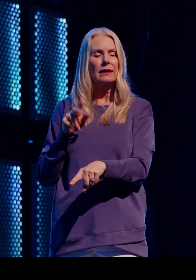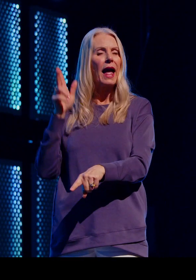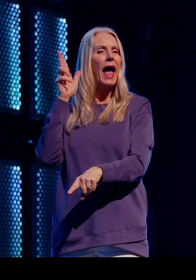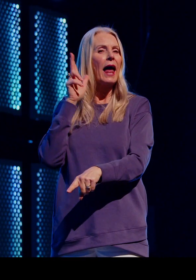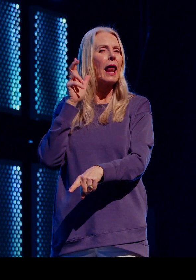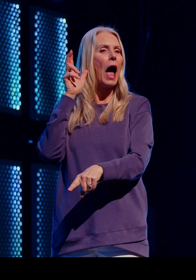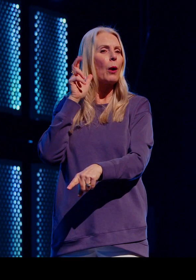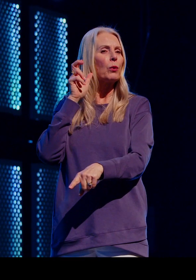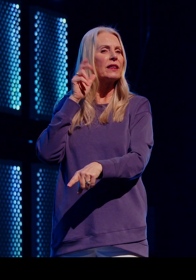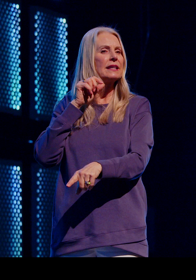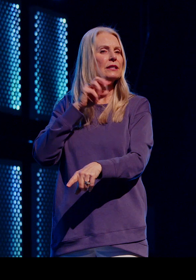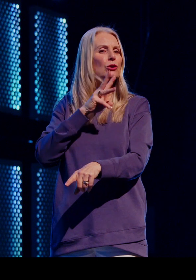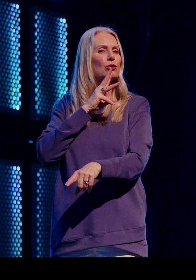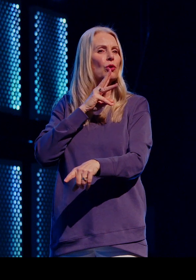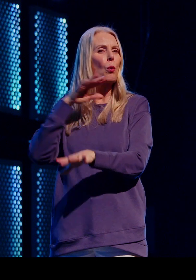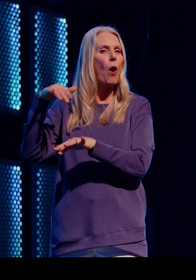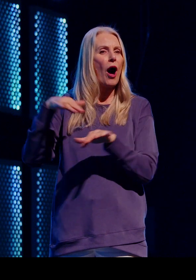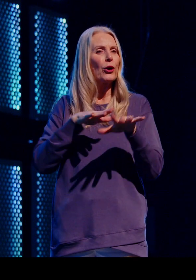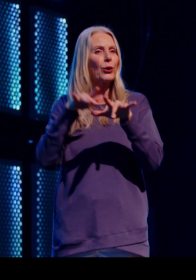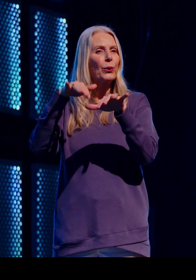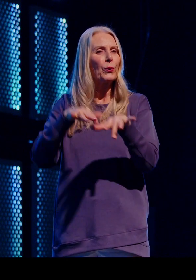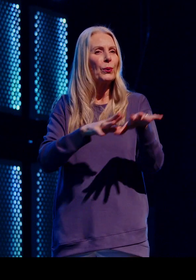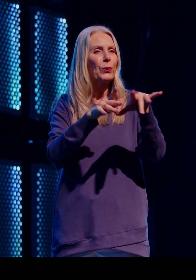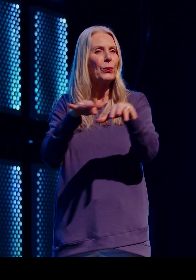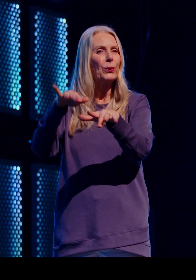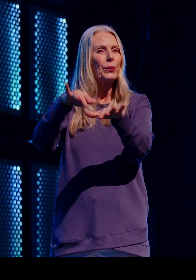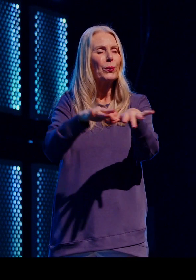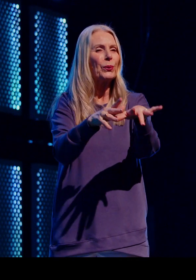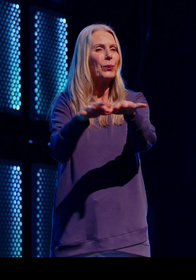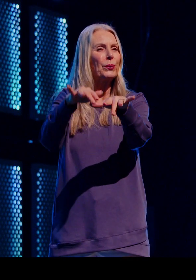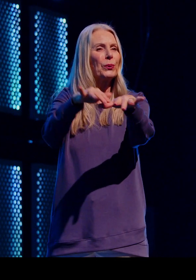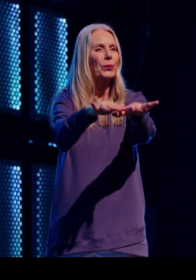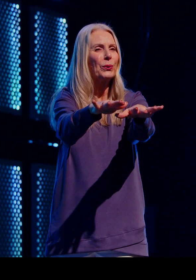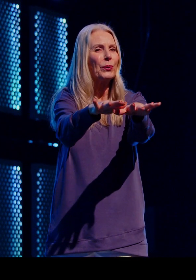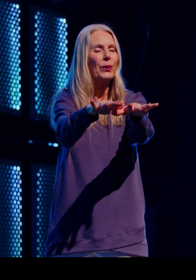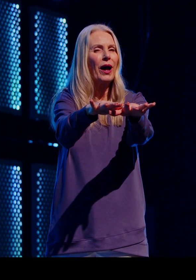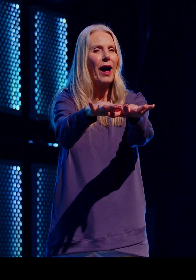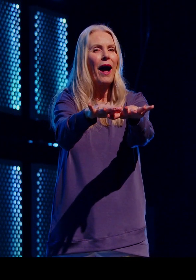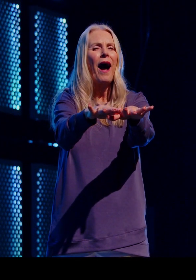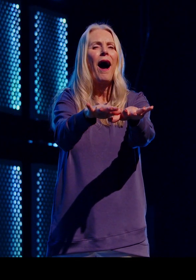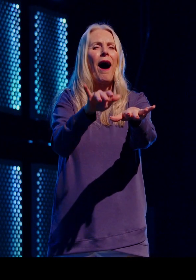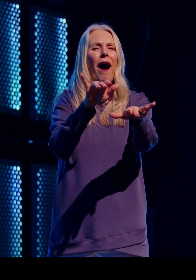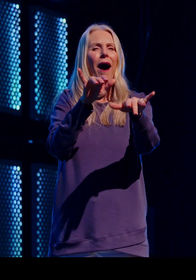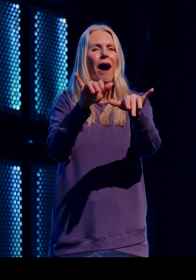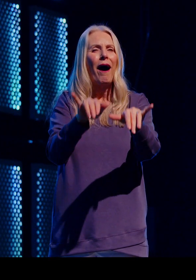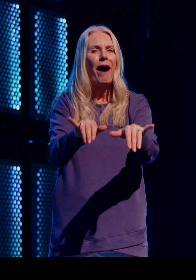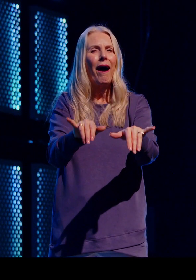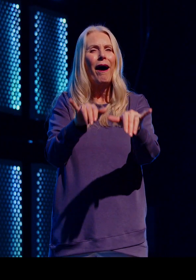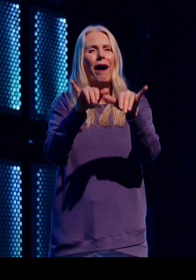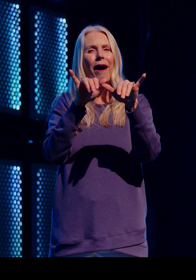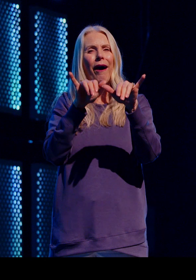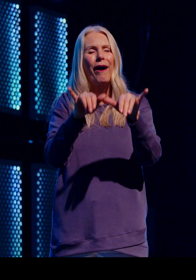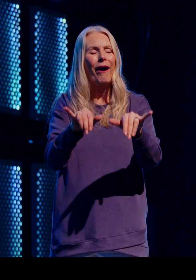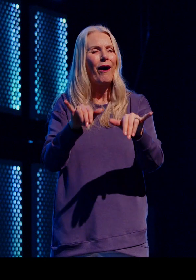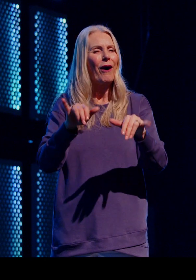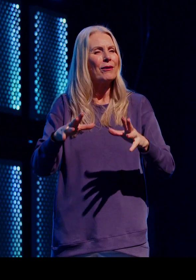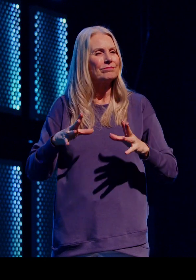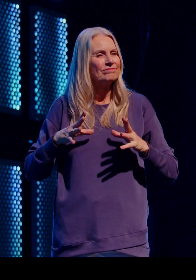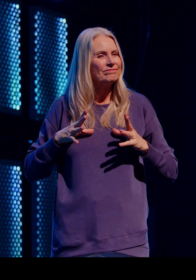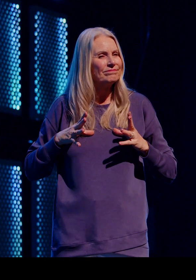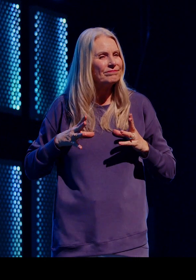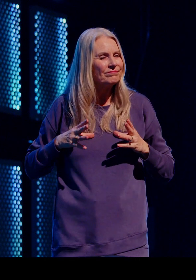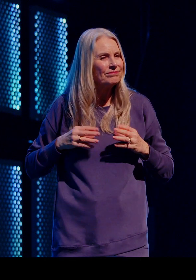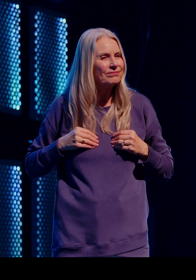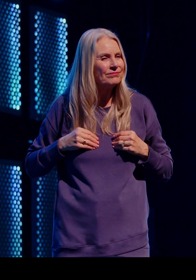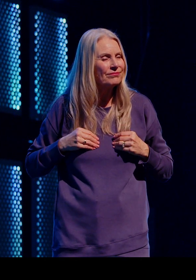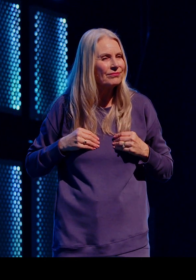sounds of the running water, and I was able to receive my healing because not too long ago, a couple of months ago,